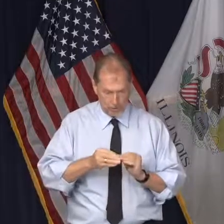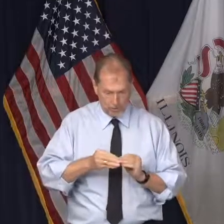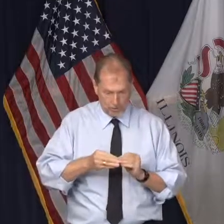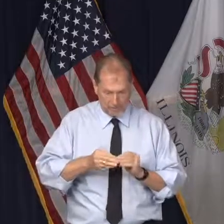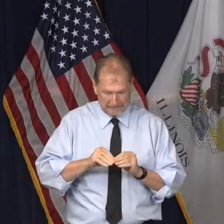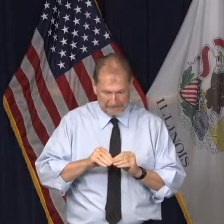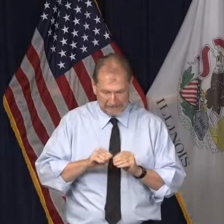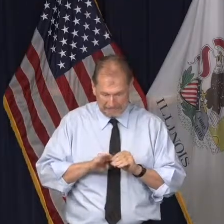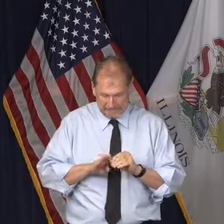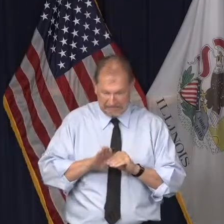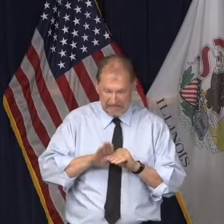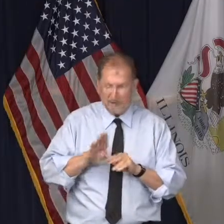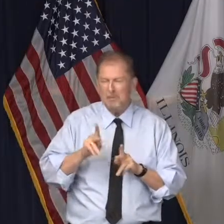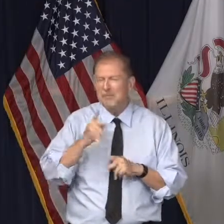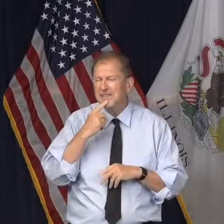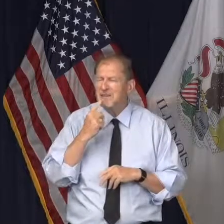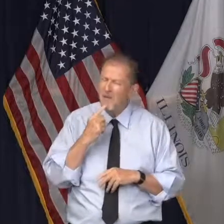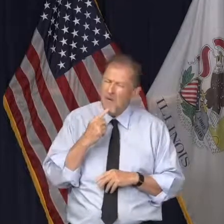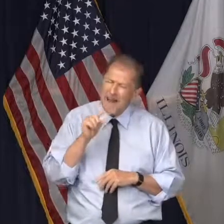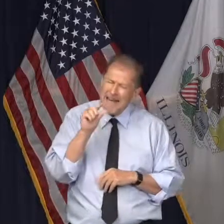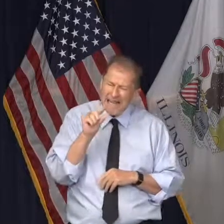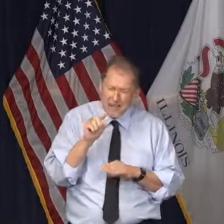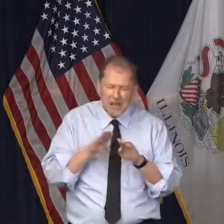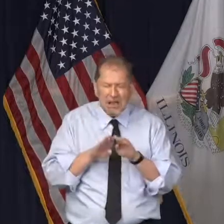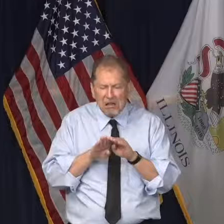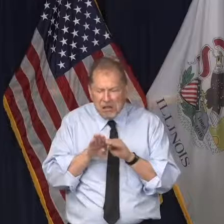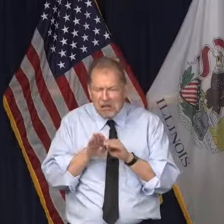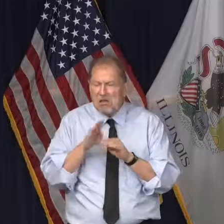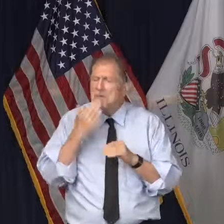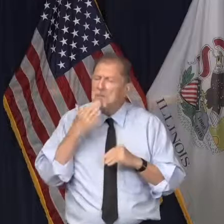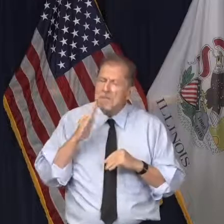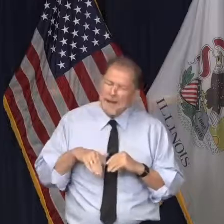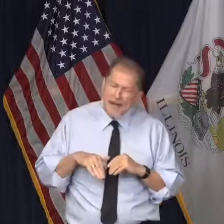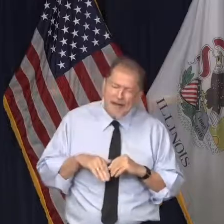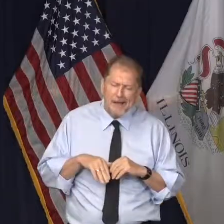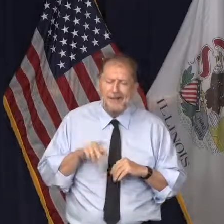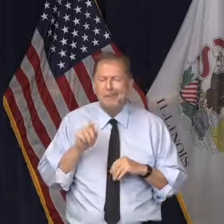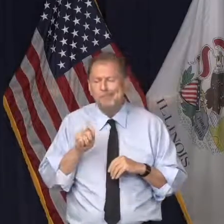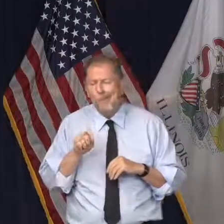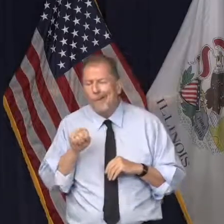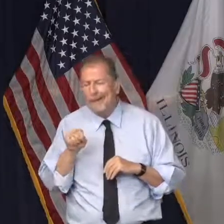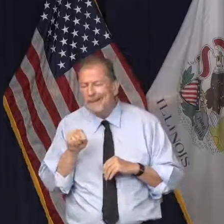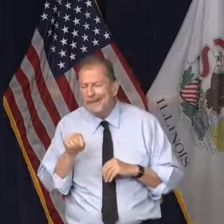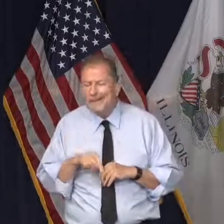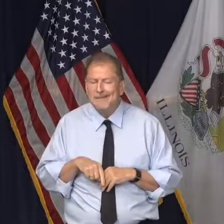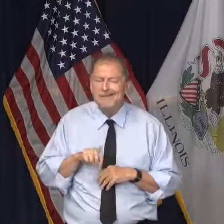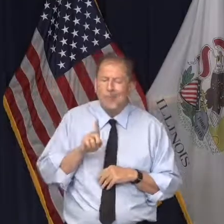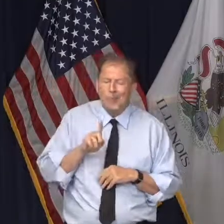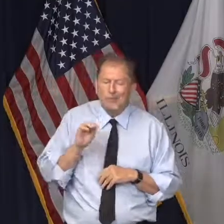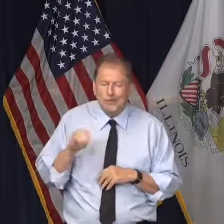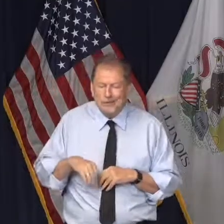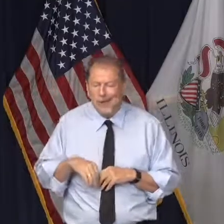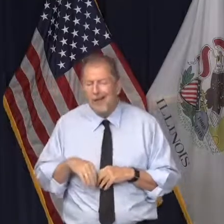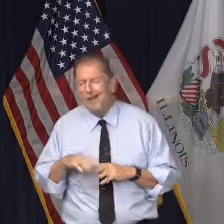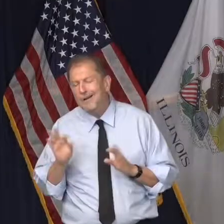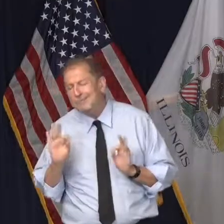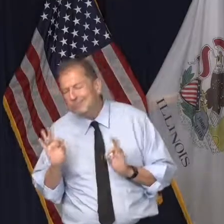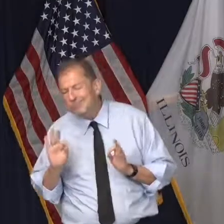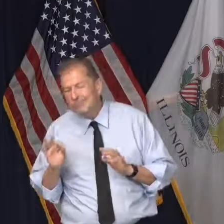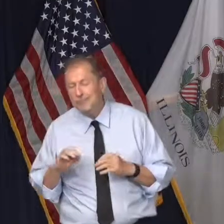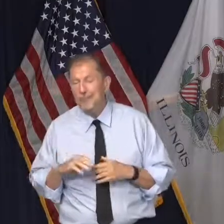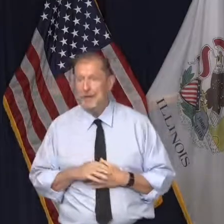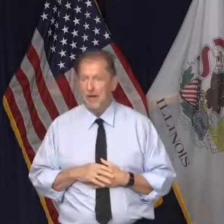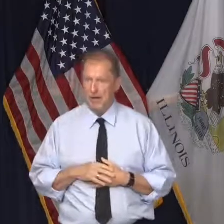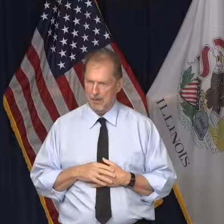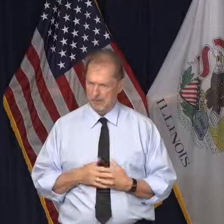gee, that's only a linear change and it's not that much and it's point something. Well, it was only a